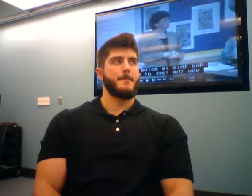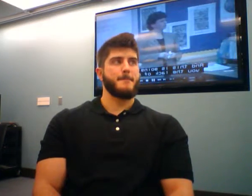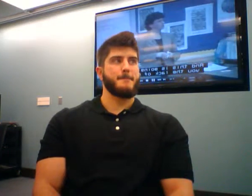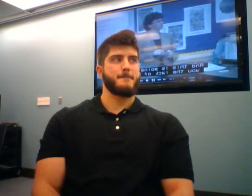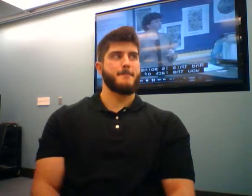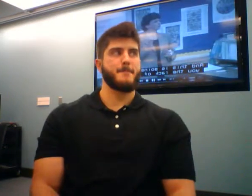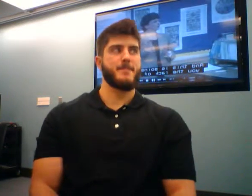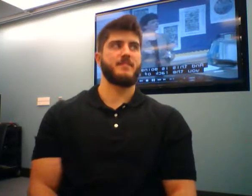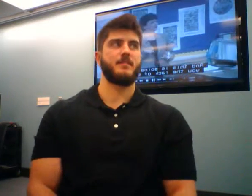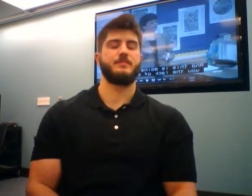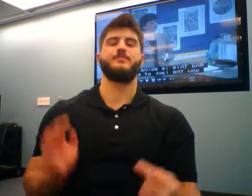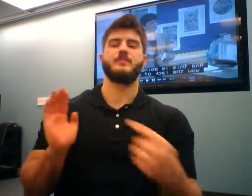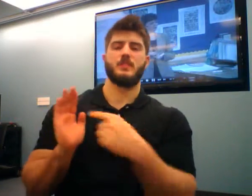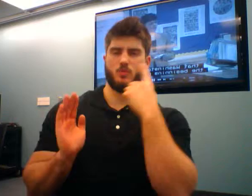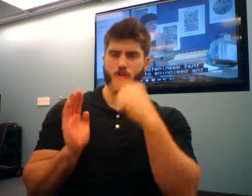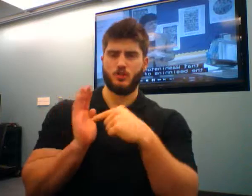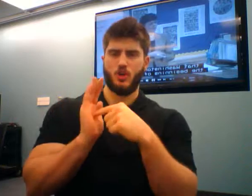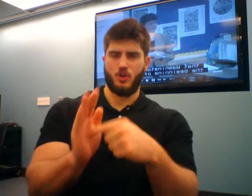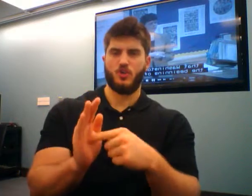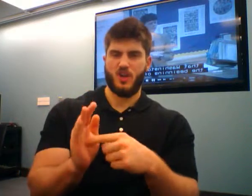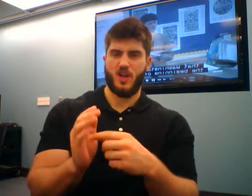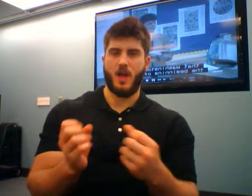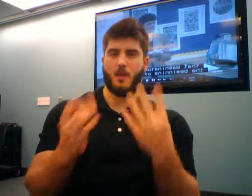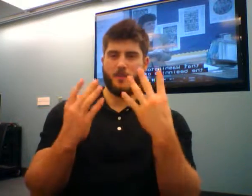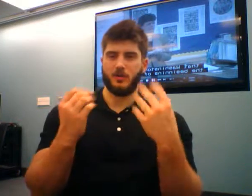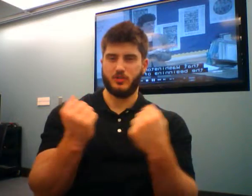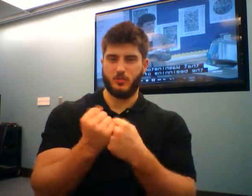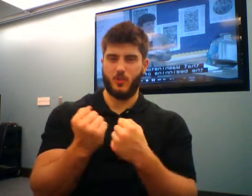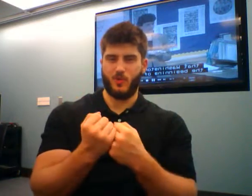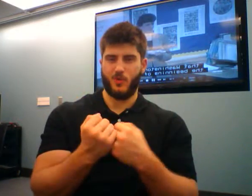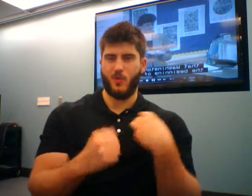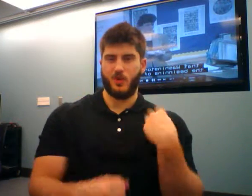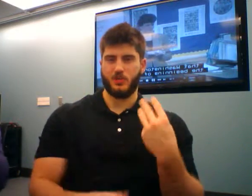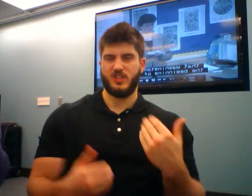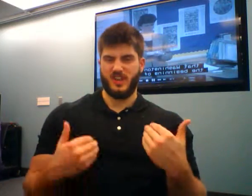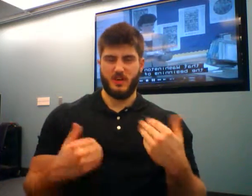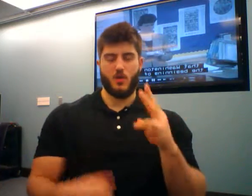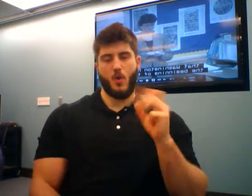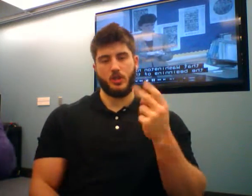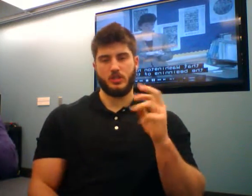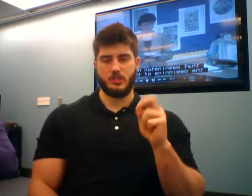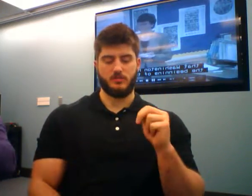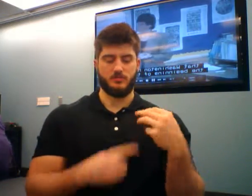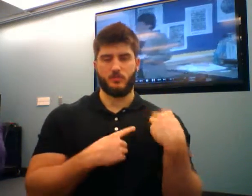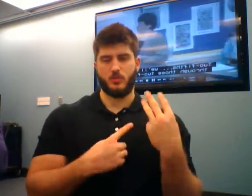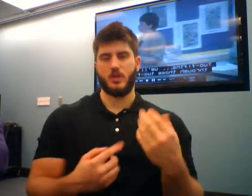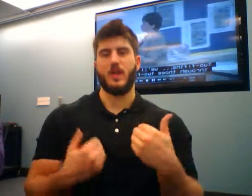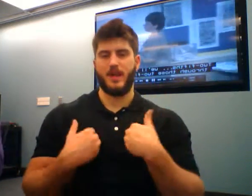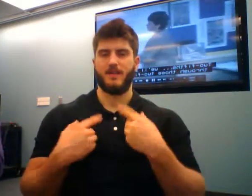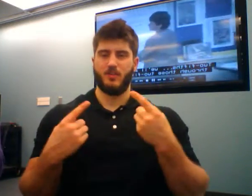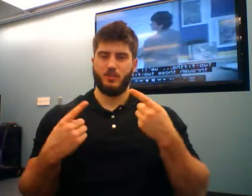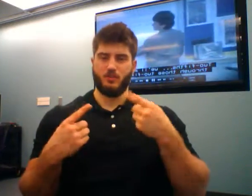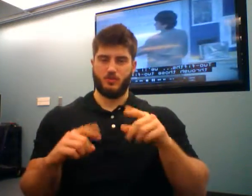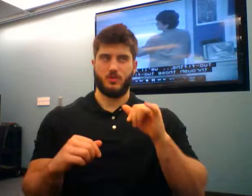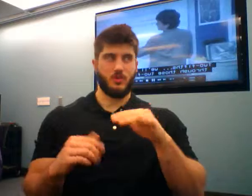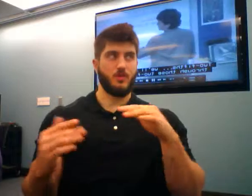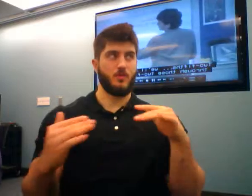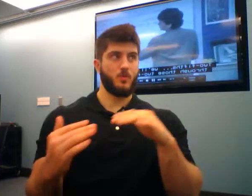This is going to show you the lack of support that Washington had at the beginning of the war.